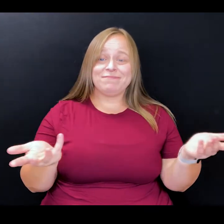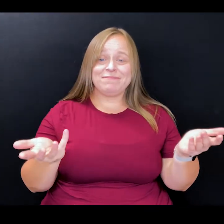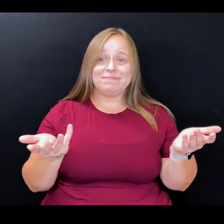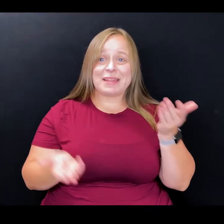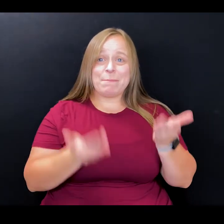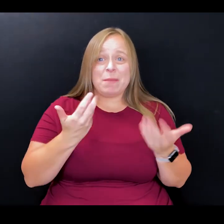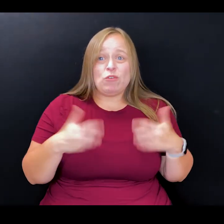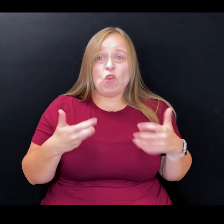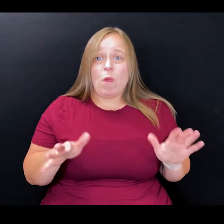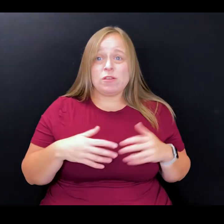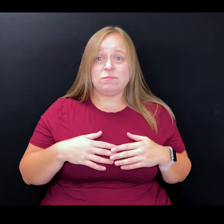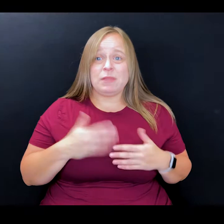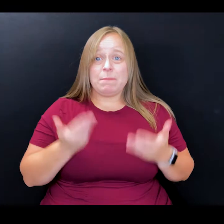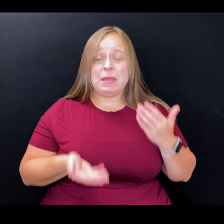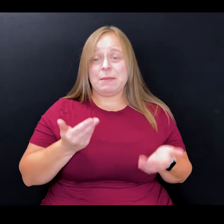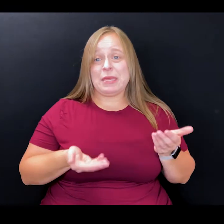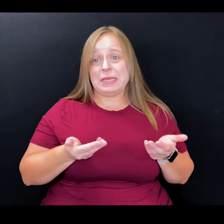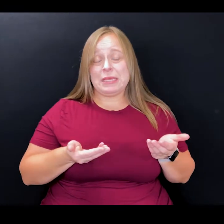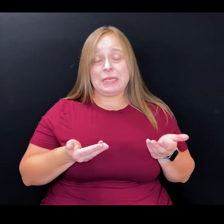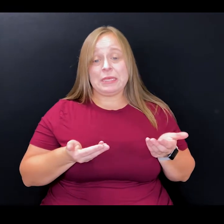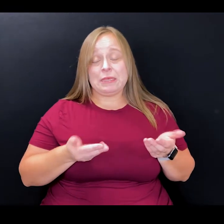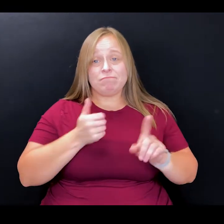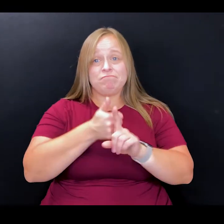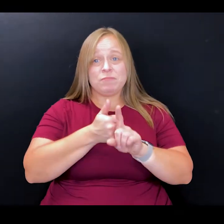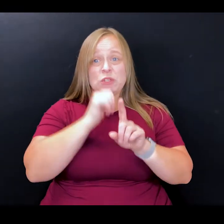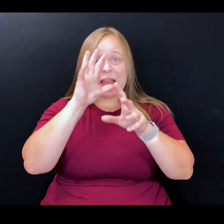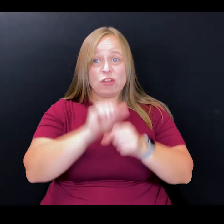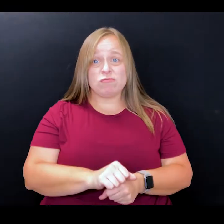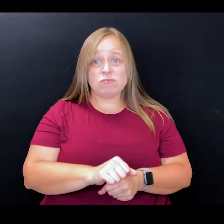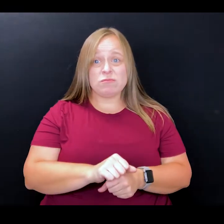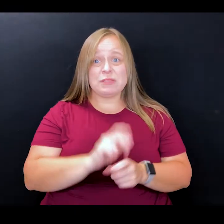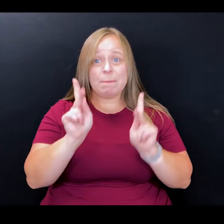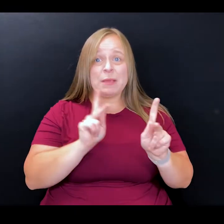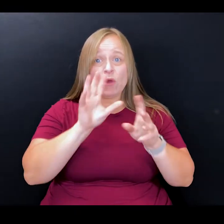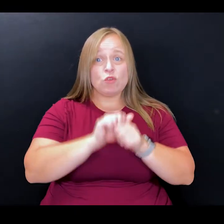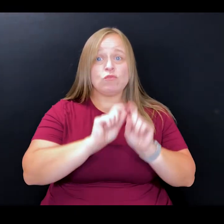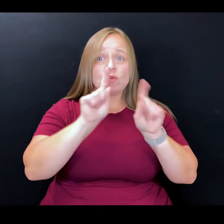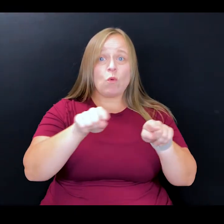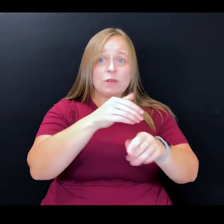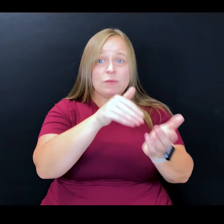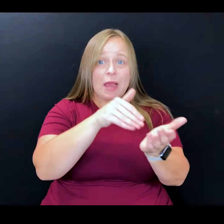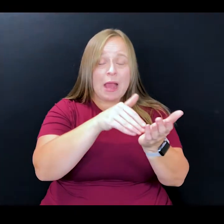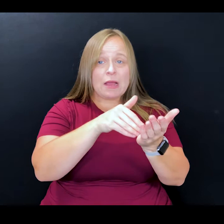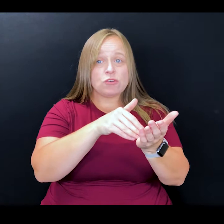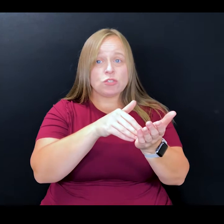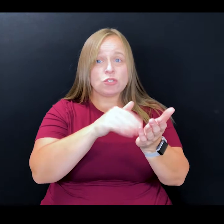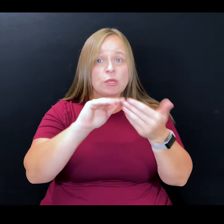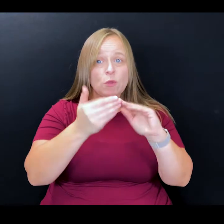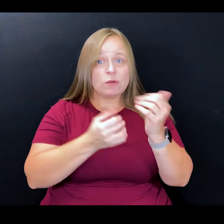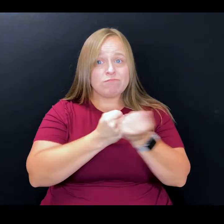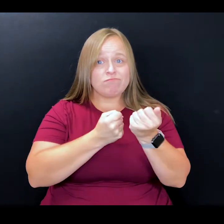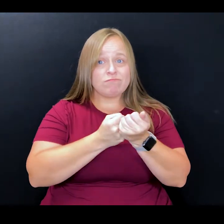computer, maybe you don't want to. Maybe you're not you're not used to that because people are used to going to their doctor, having